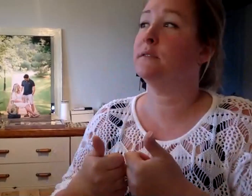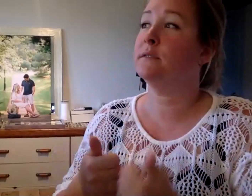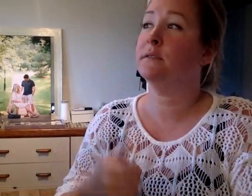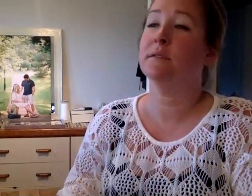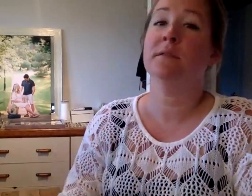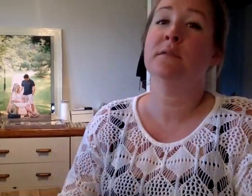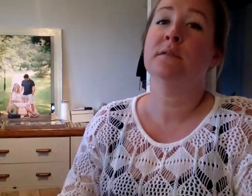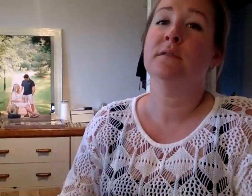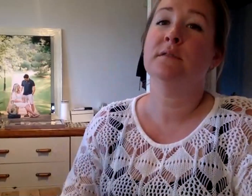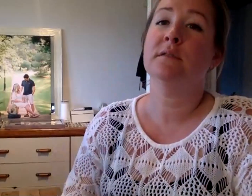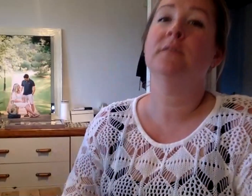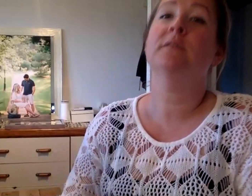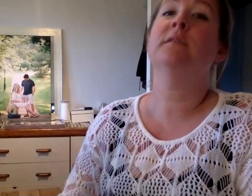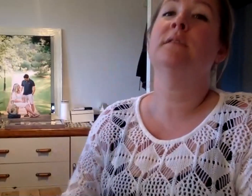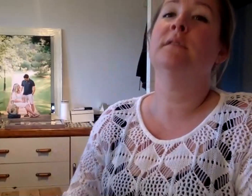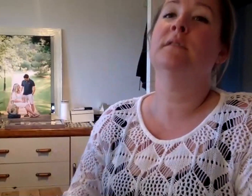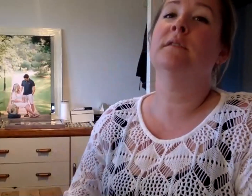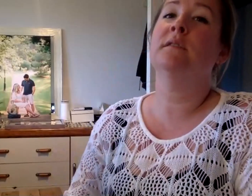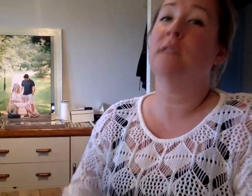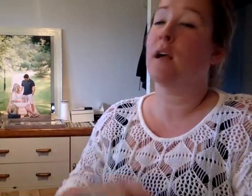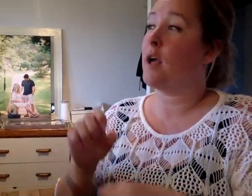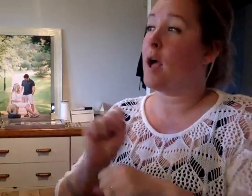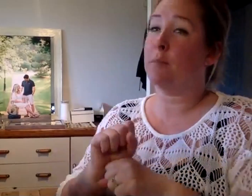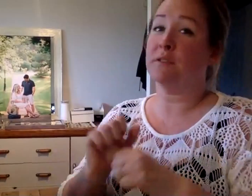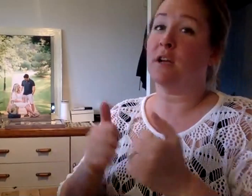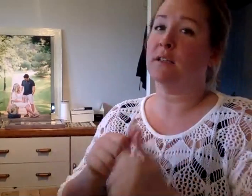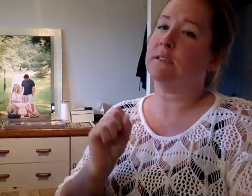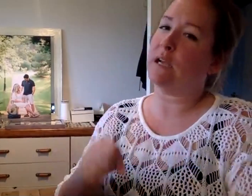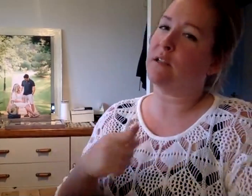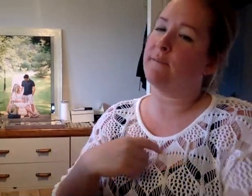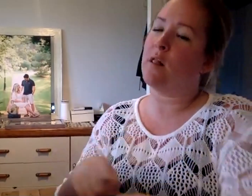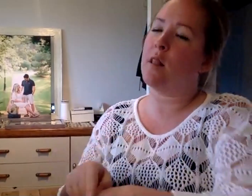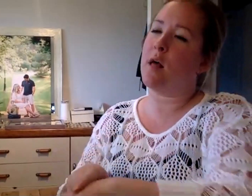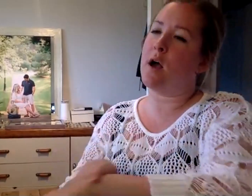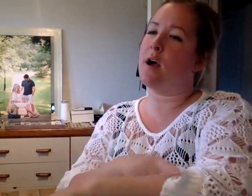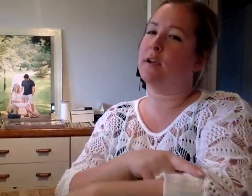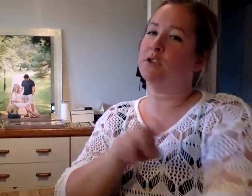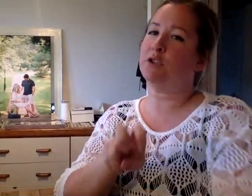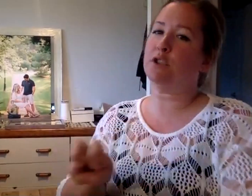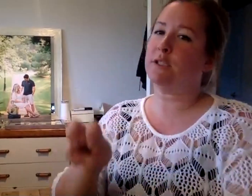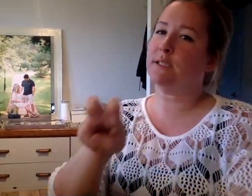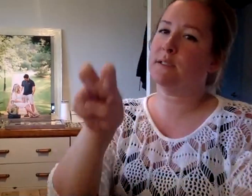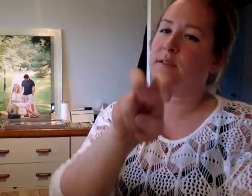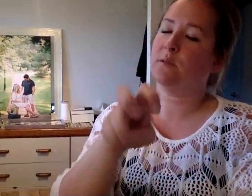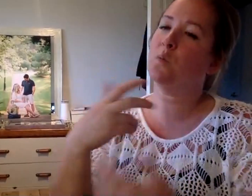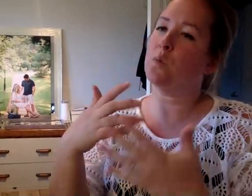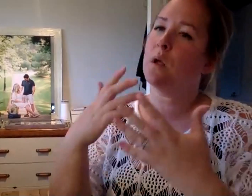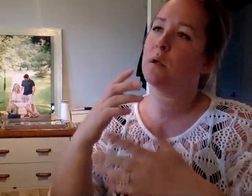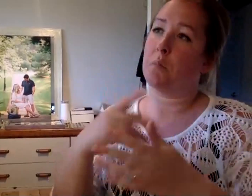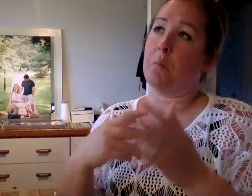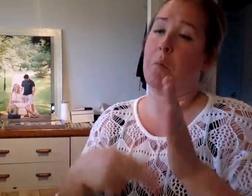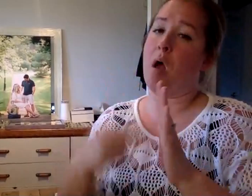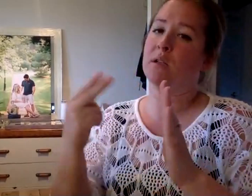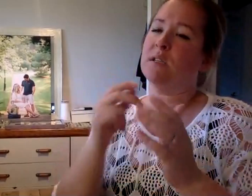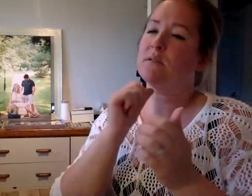Another question, are employment opportunities challenging? Opportunities, absolutely. I have a long journey